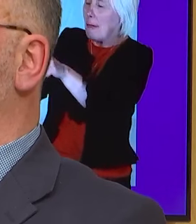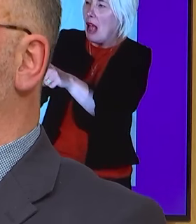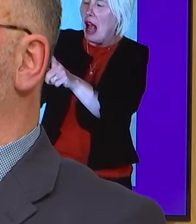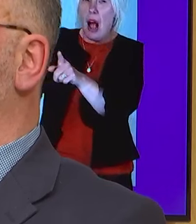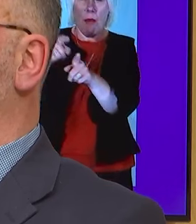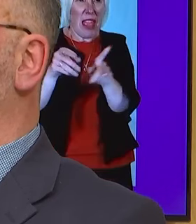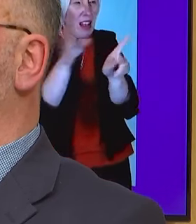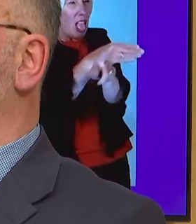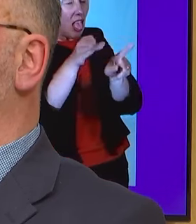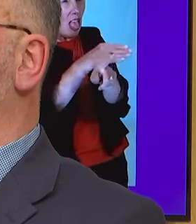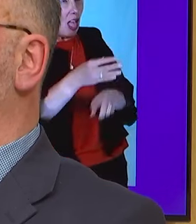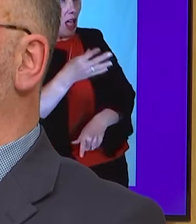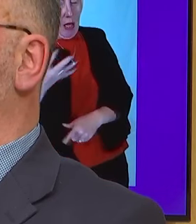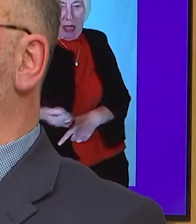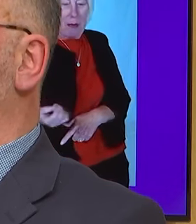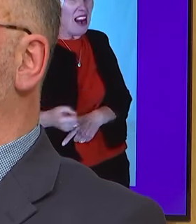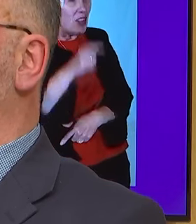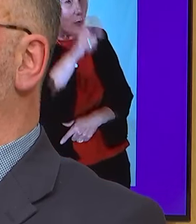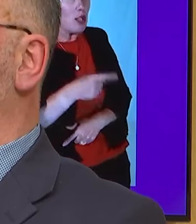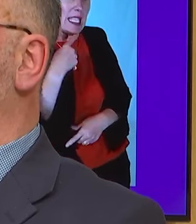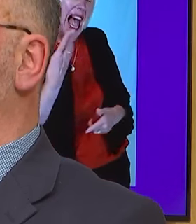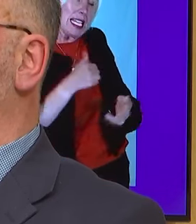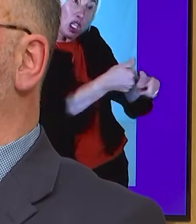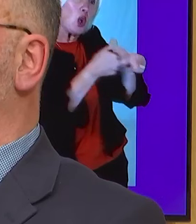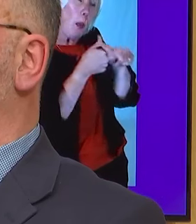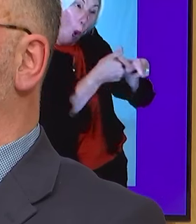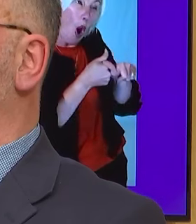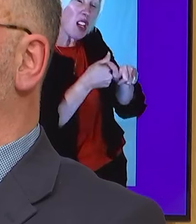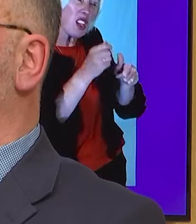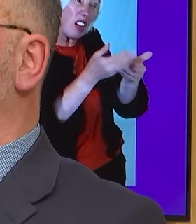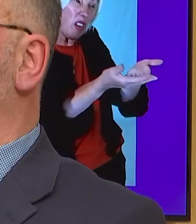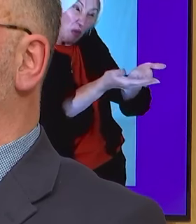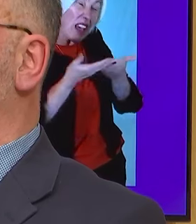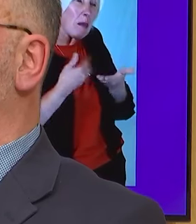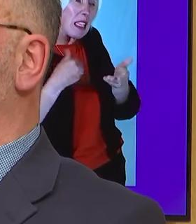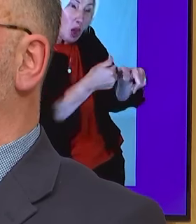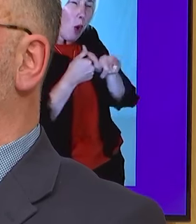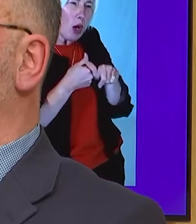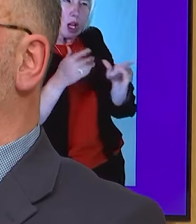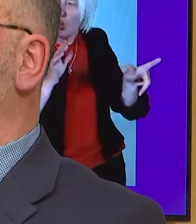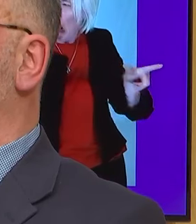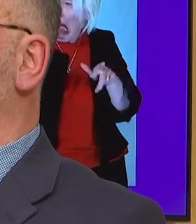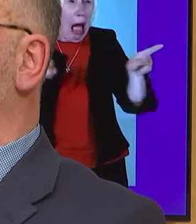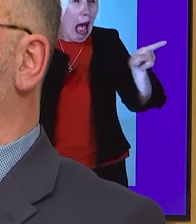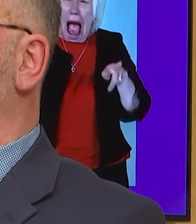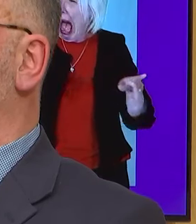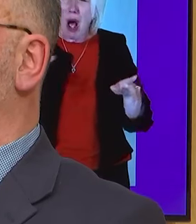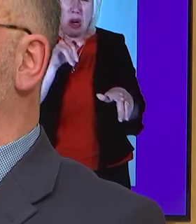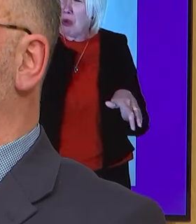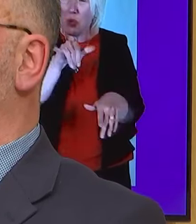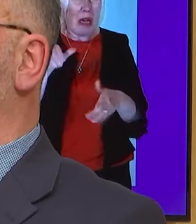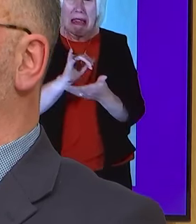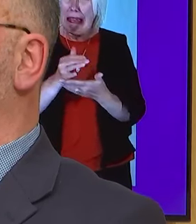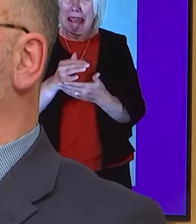benefits assessor that you really do need the support that they need you to that they're going to give you. So that's a bit of a crisis of identity, and occupying that space is